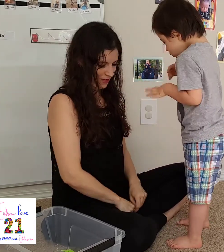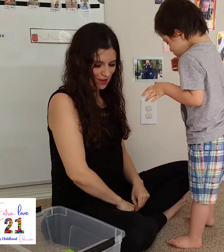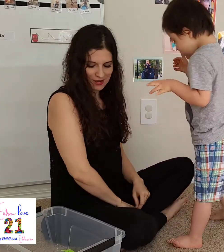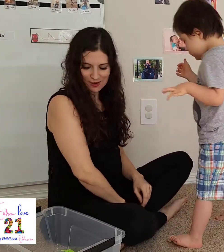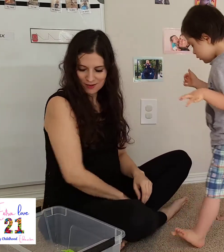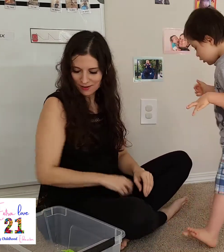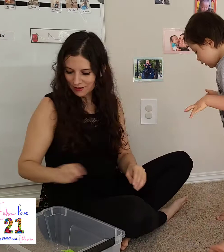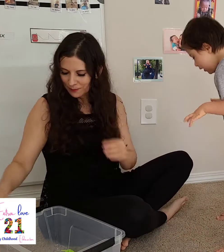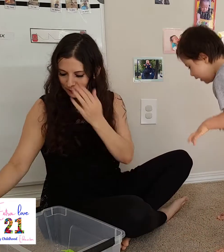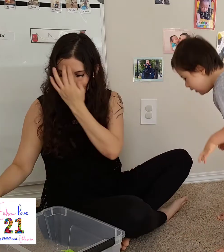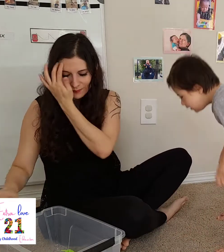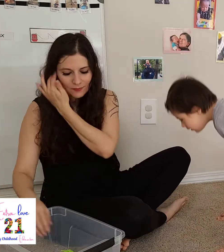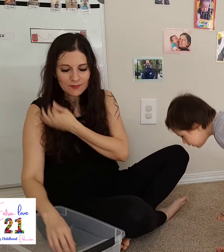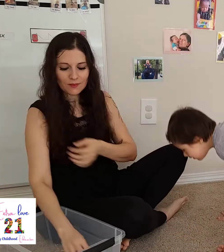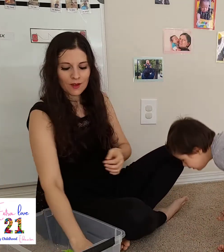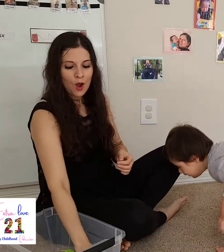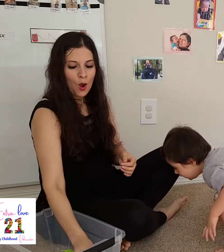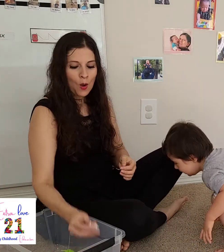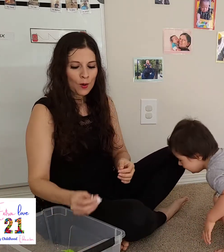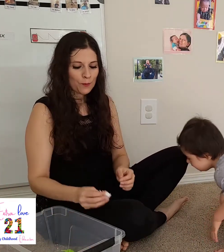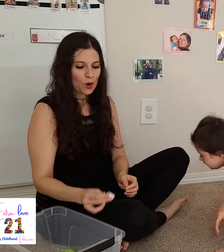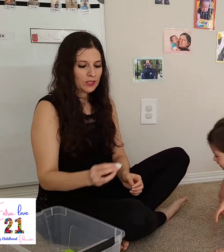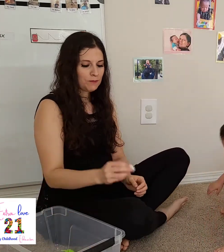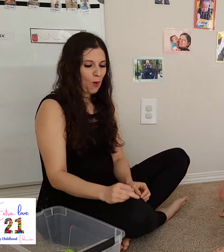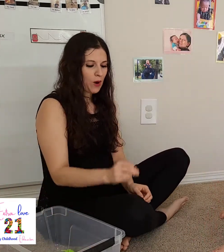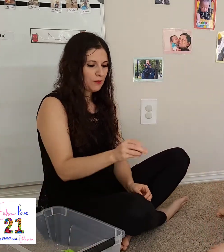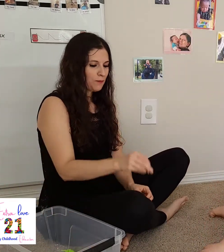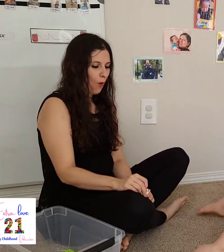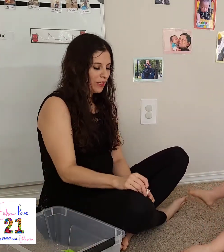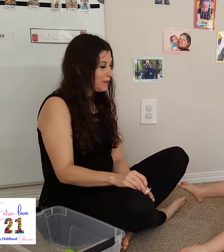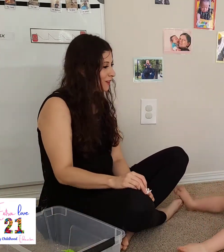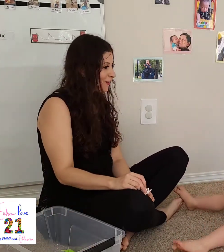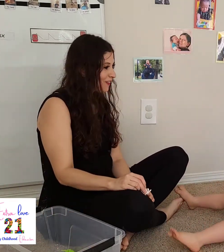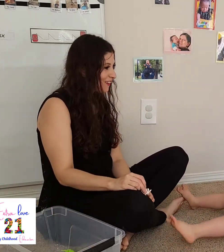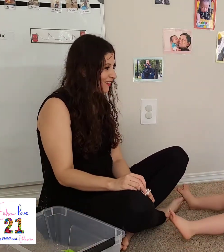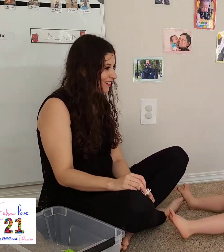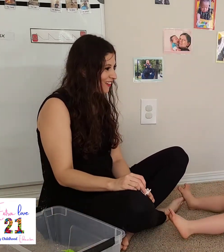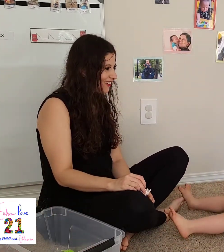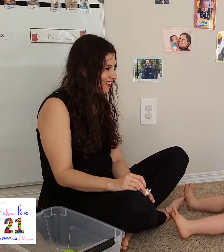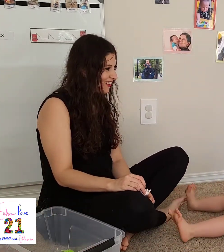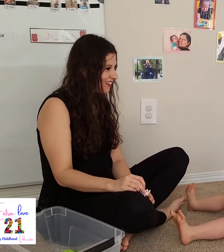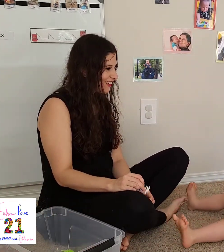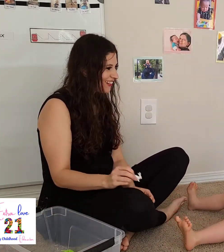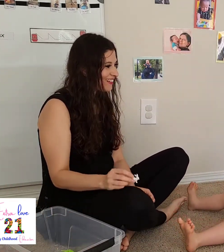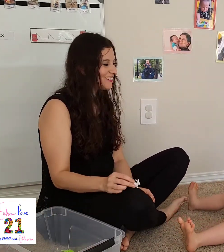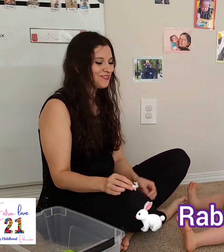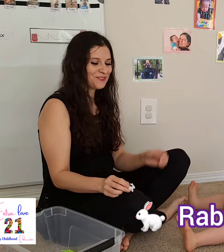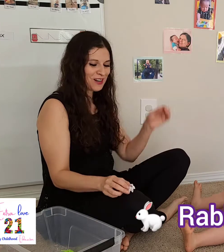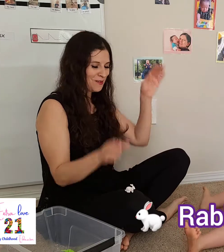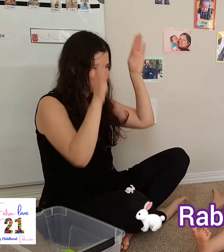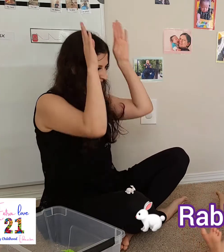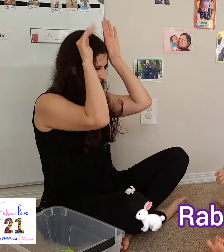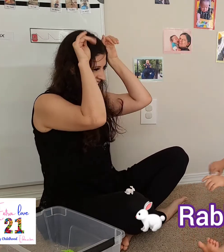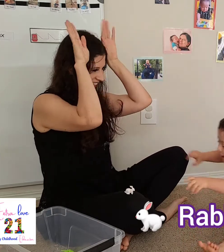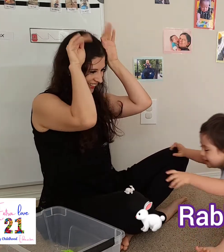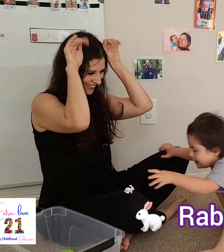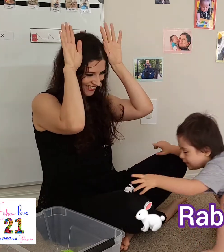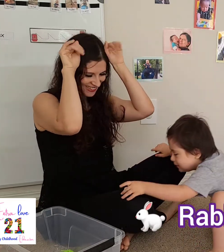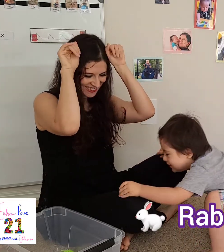rabbit. A rabbit. A